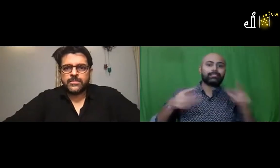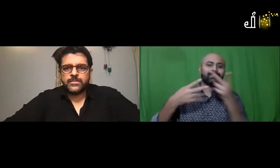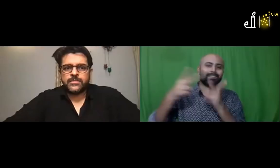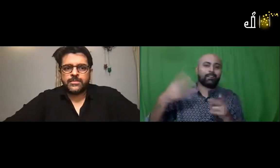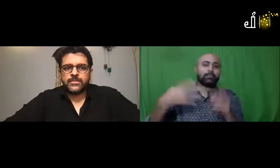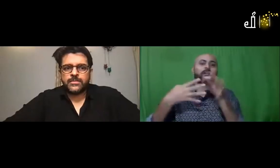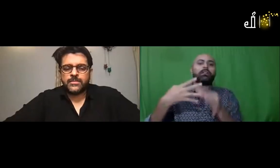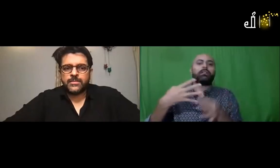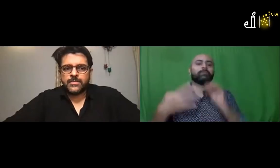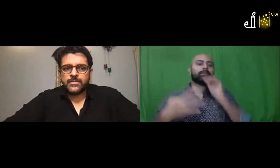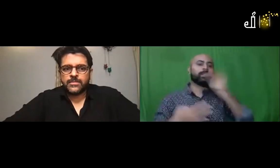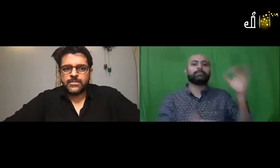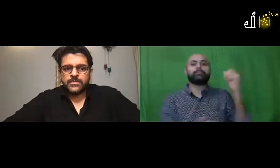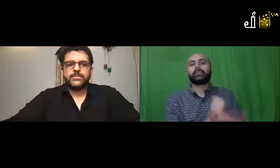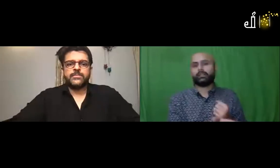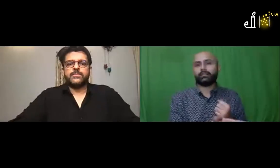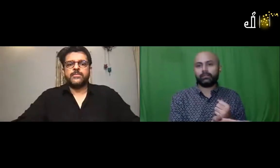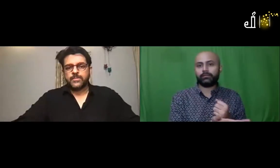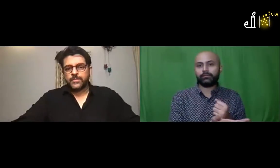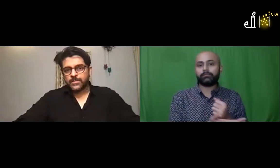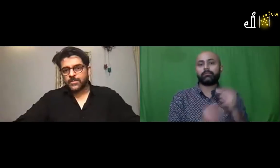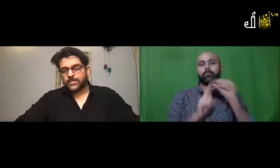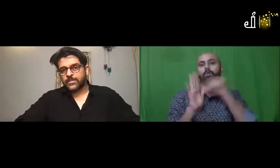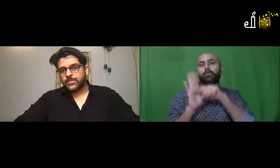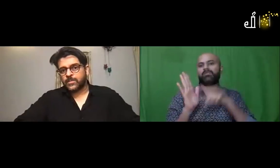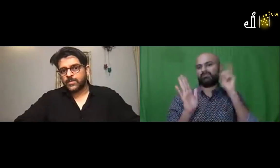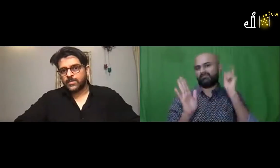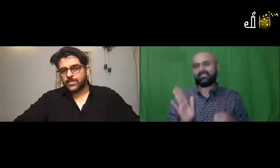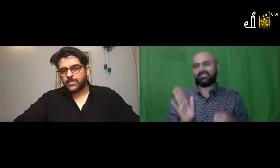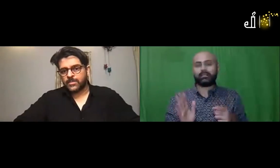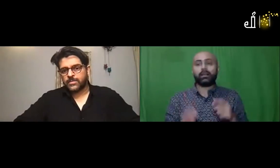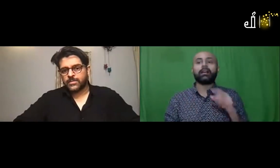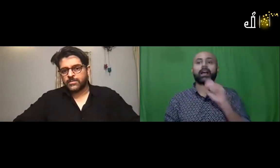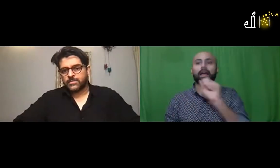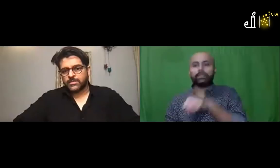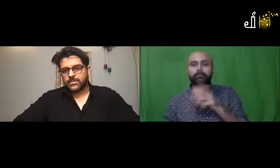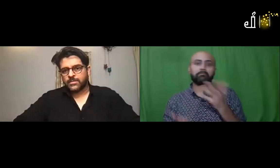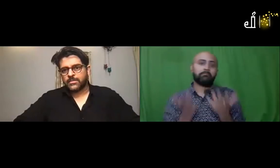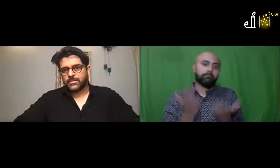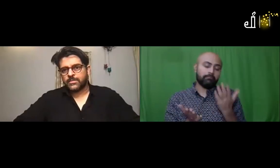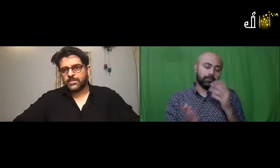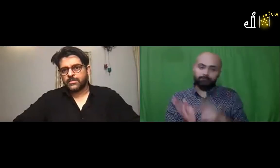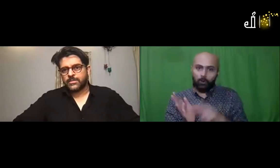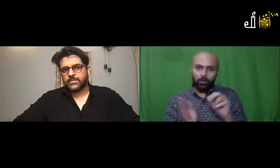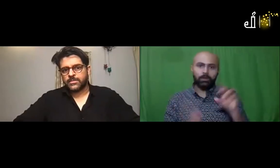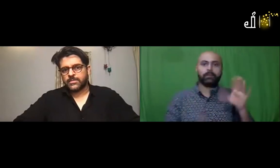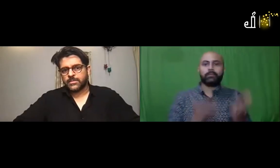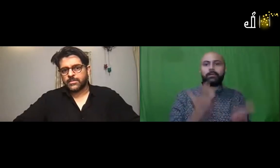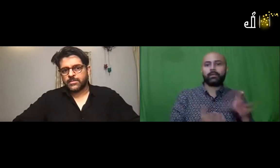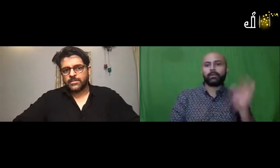options, whether it's cochlear implant, hearing aid, speech therapy, or sign language, that they should have a